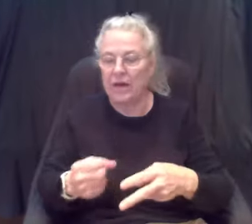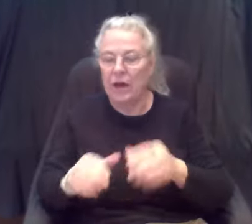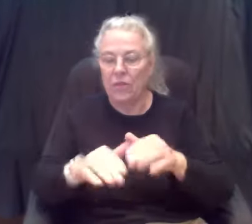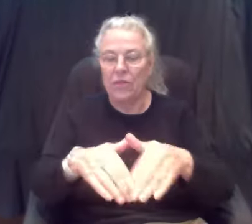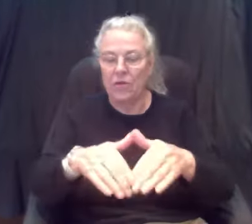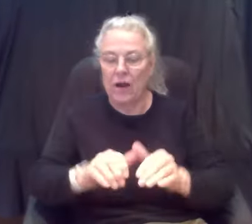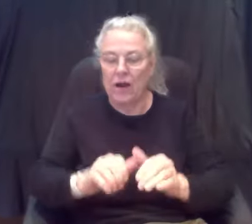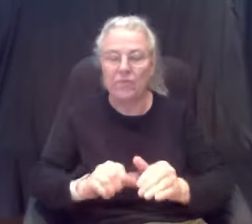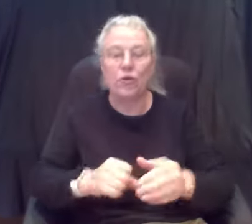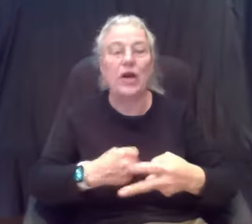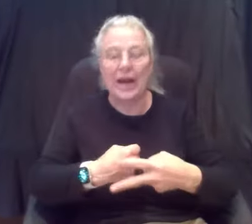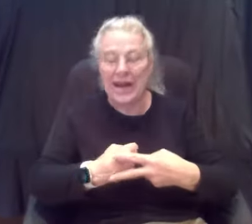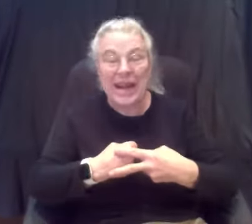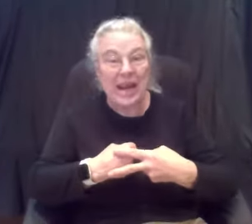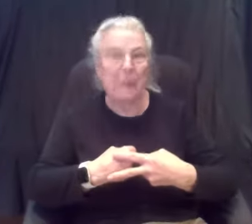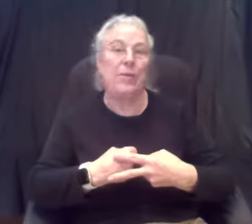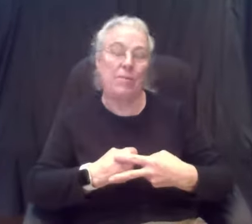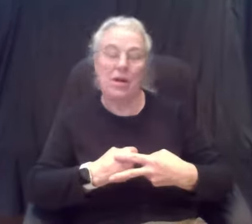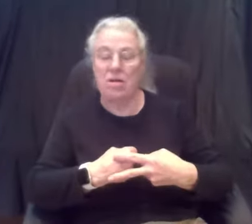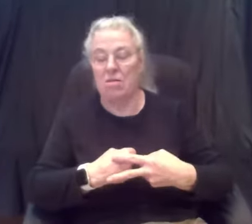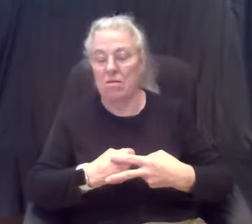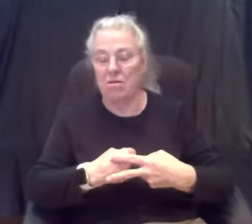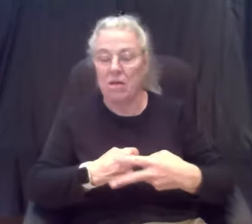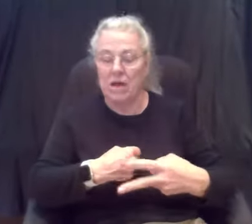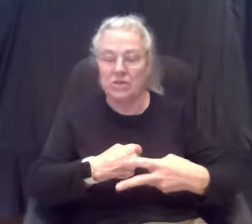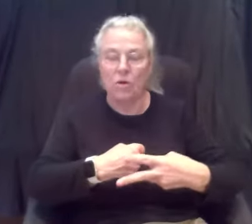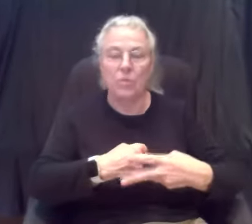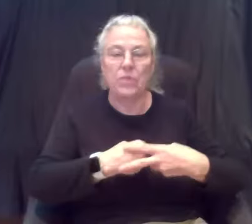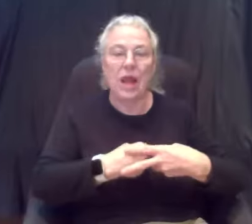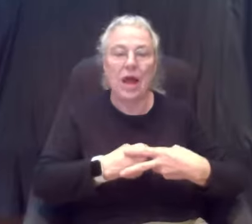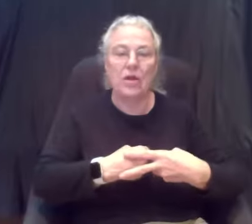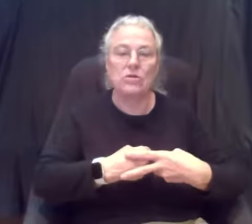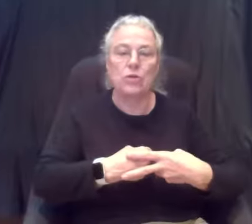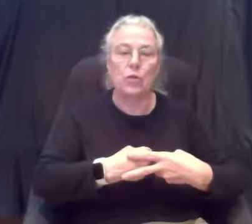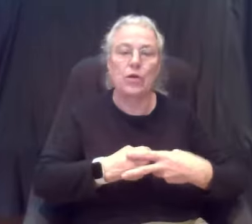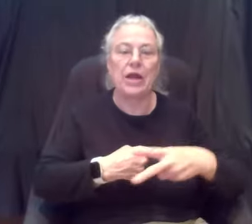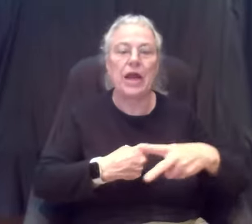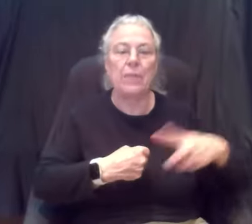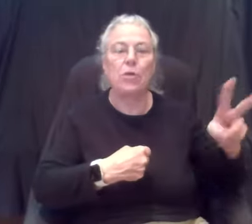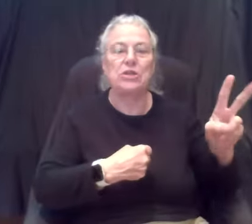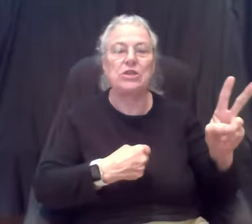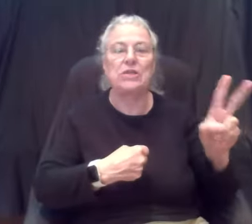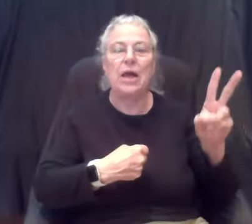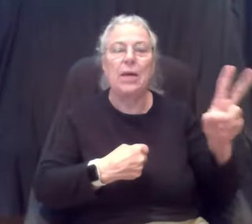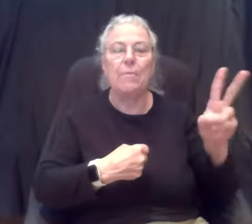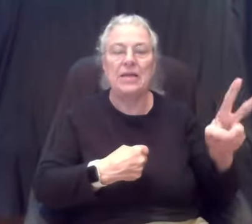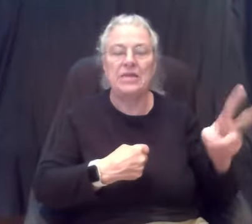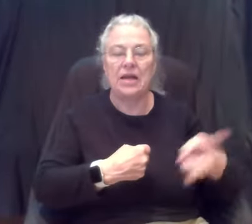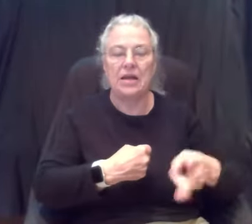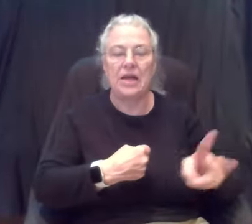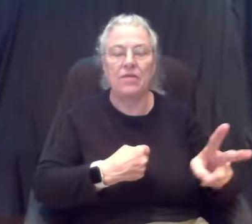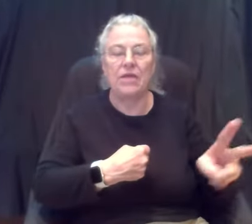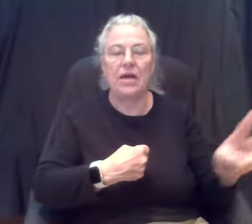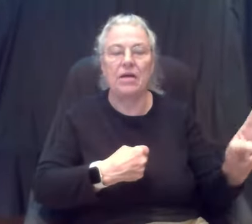the grave could not keep him any longer. So I use the word keep, which is basically if